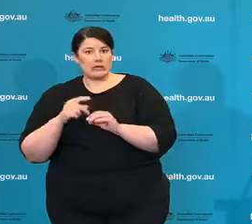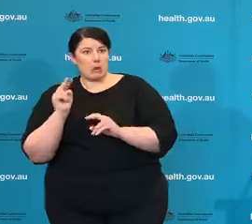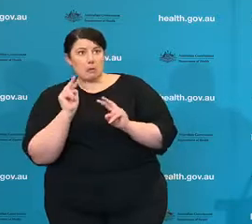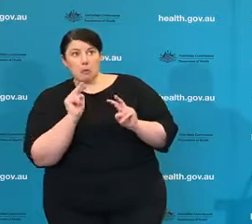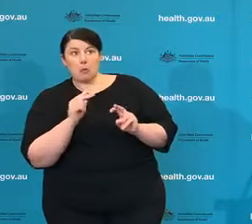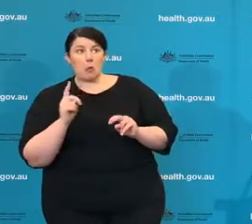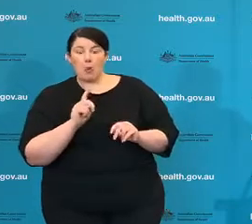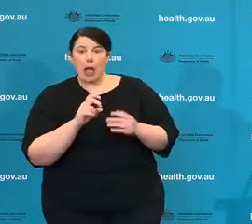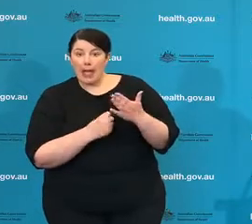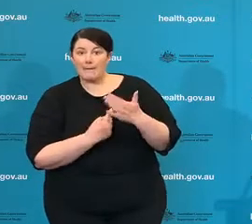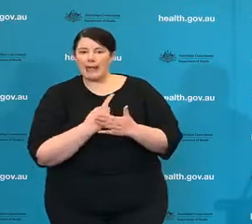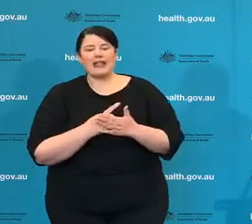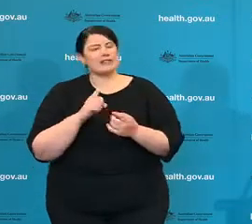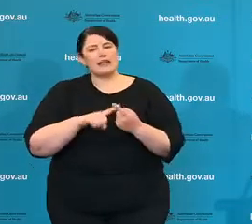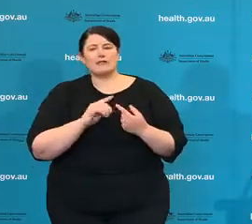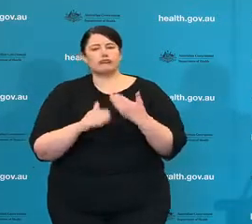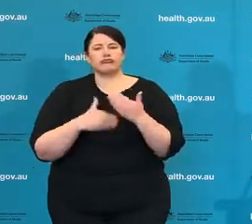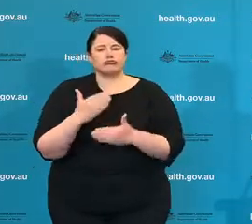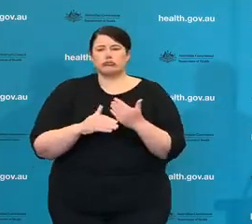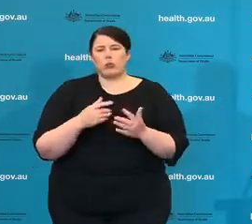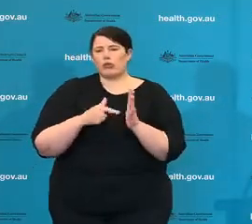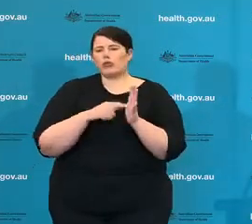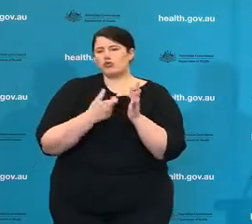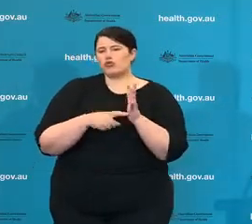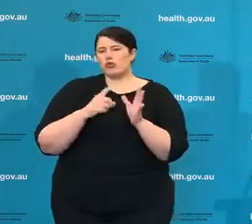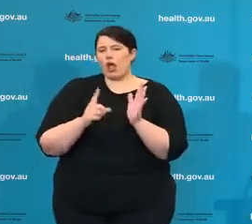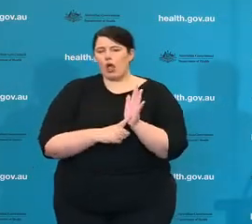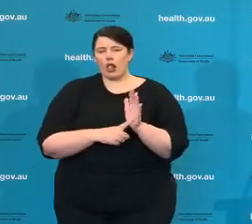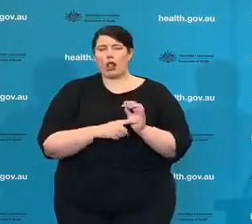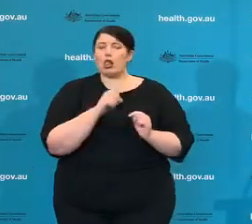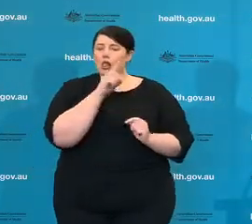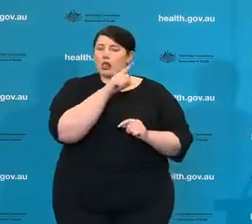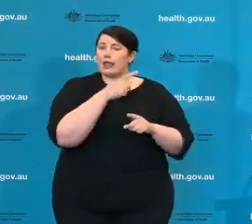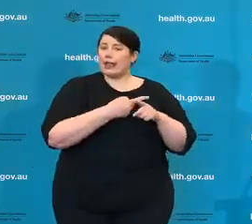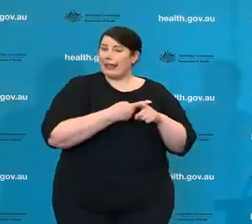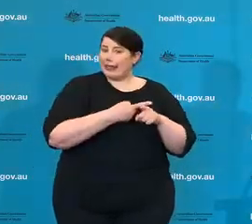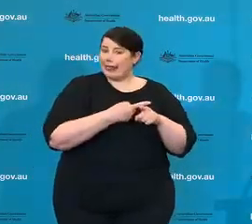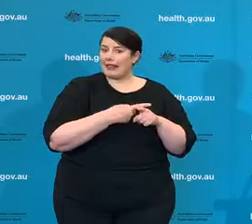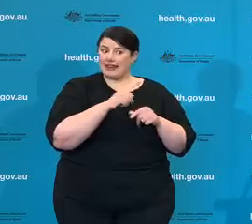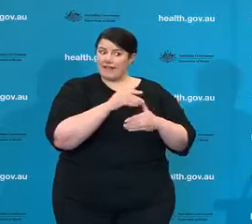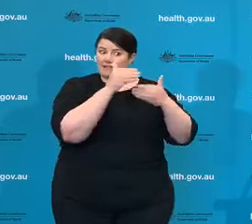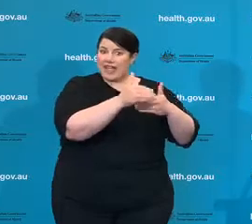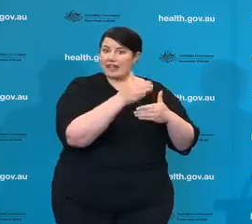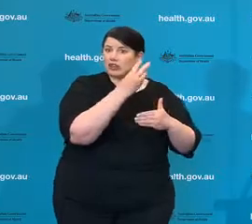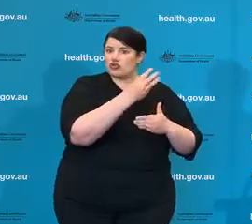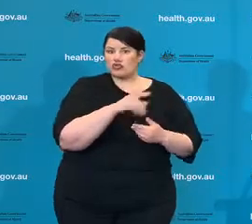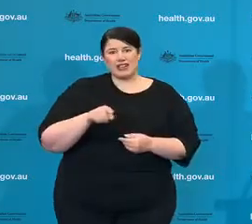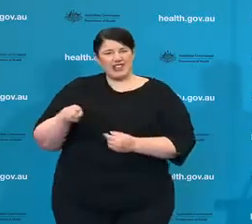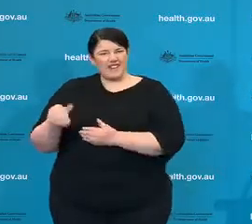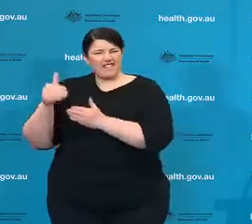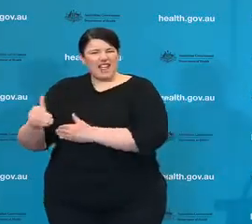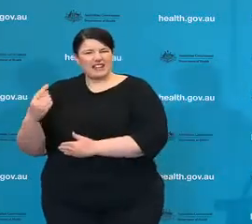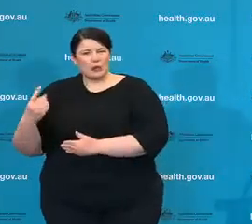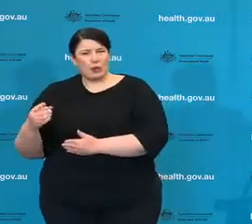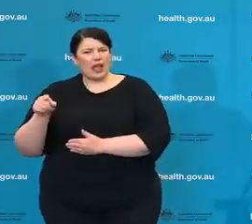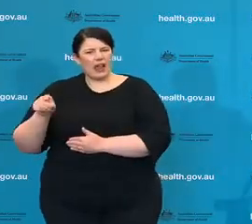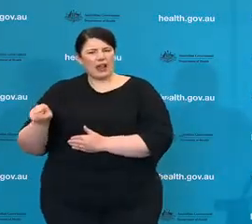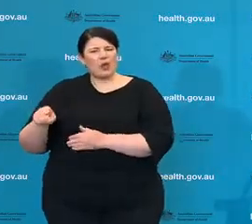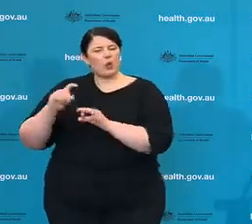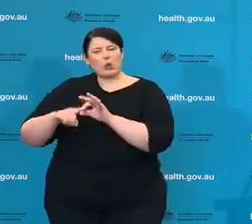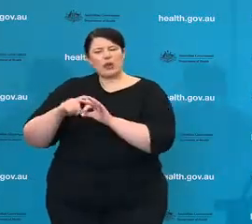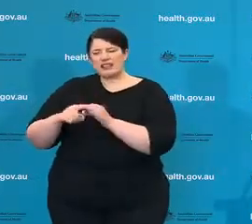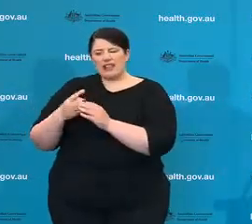be proceeding with their trials. Of course, the Oxford vaccine is at a more advanced stage in the trials than the UQ vaccine. The UQ vaccine's